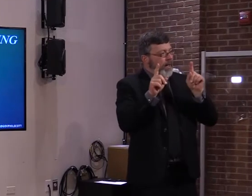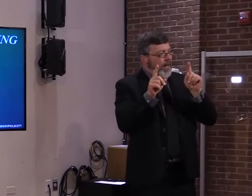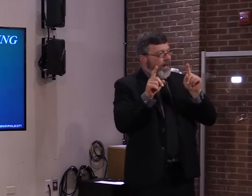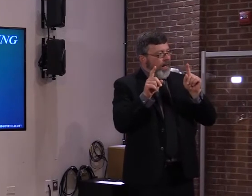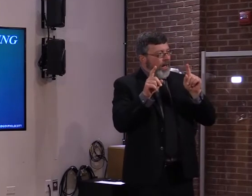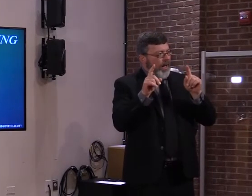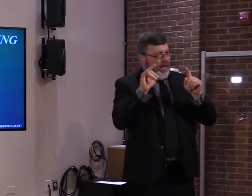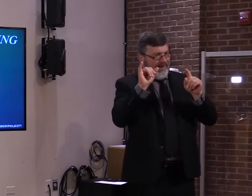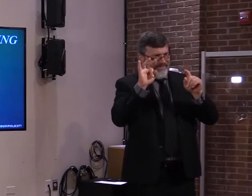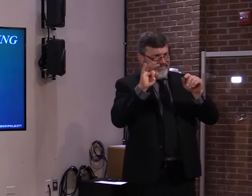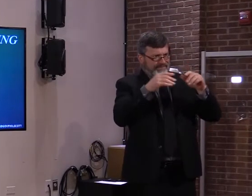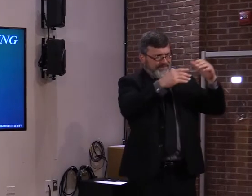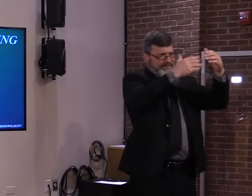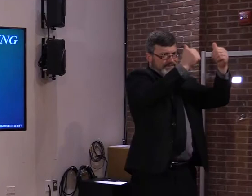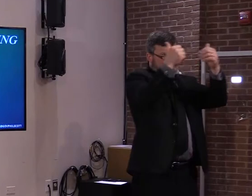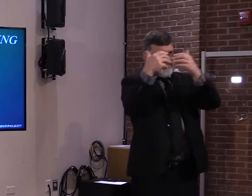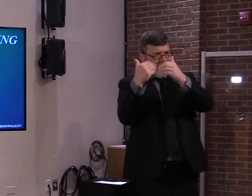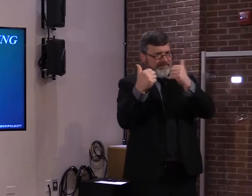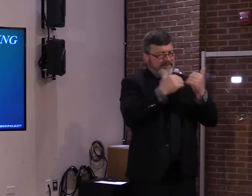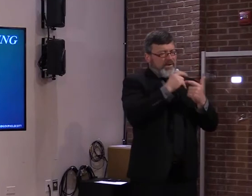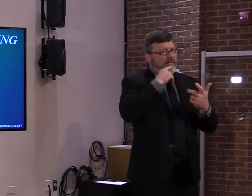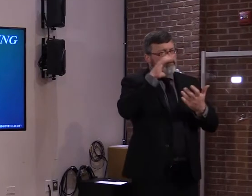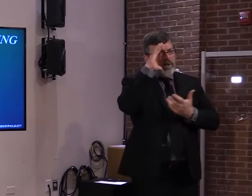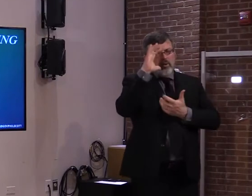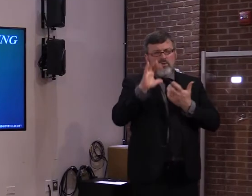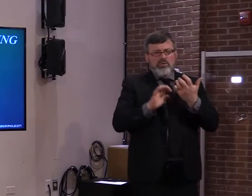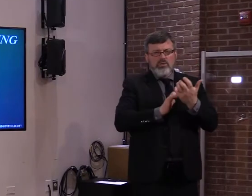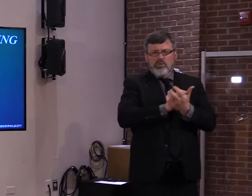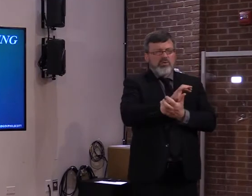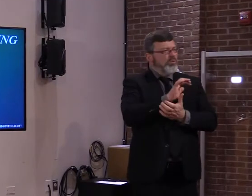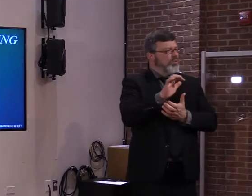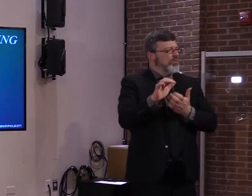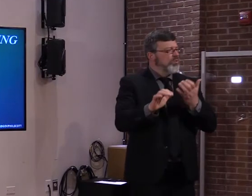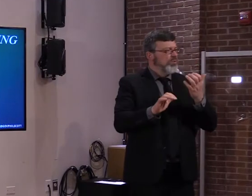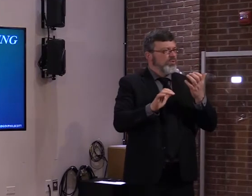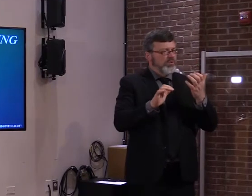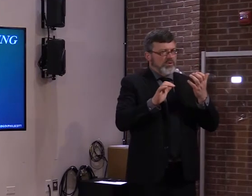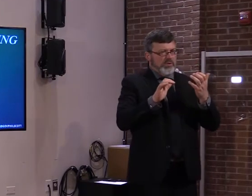and it creates inequity from one community to another.